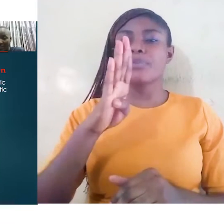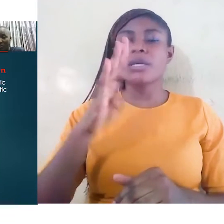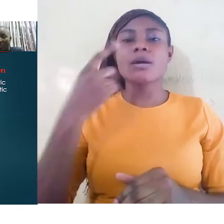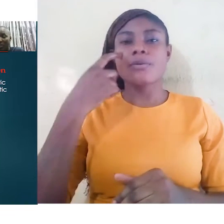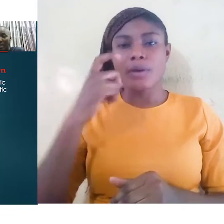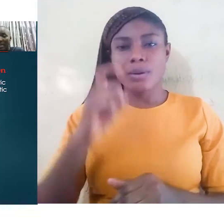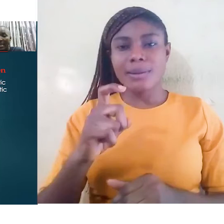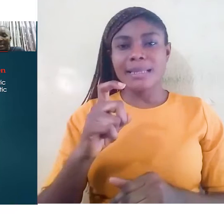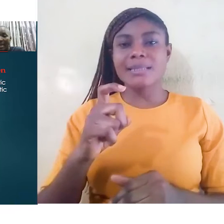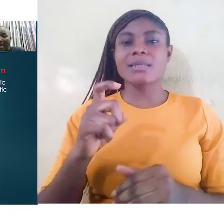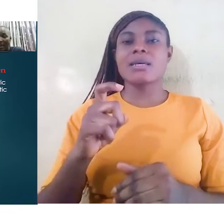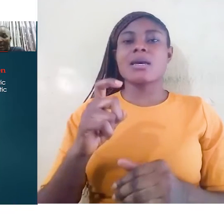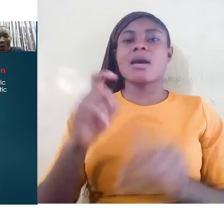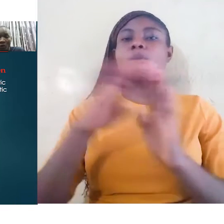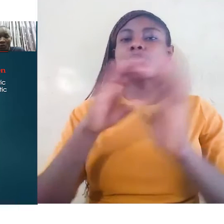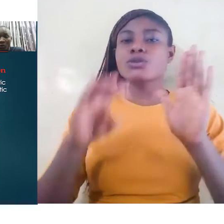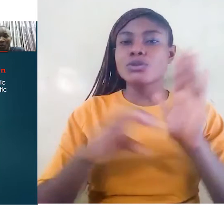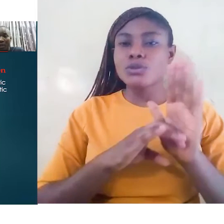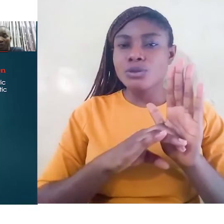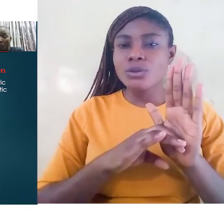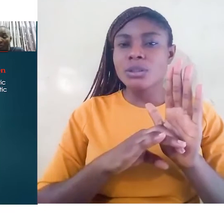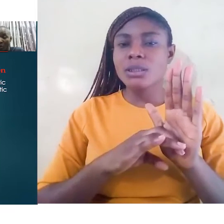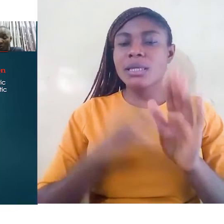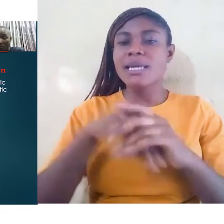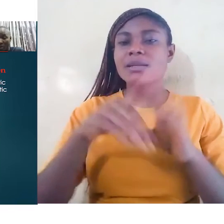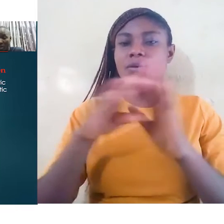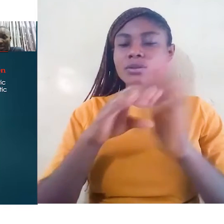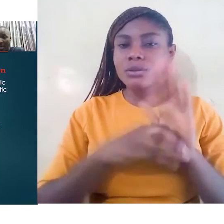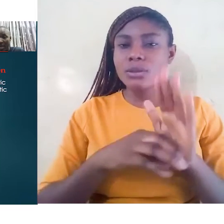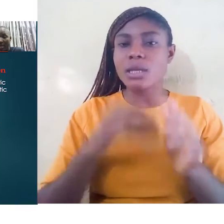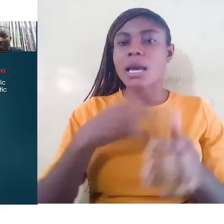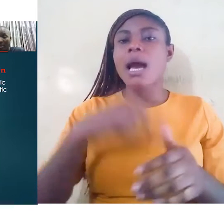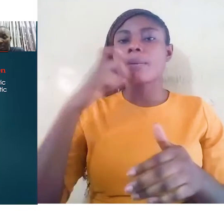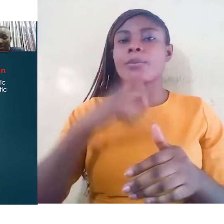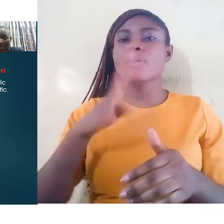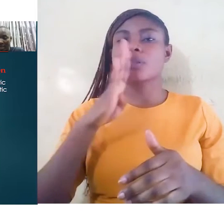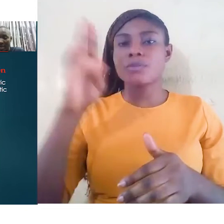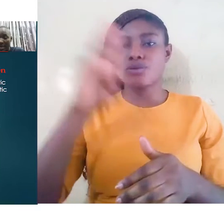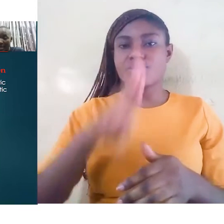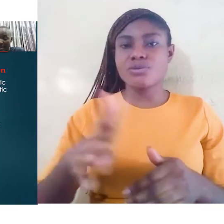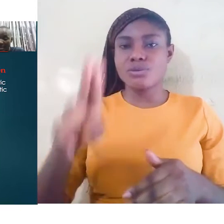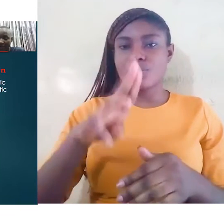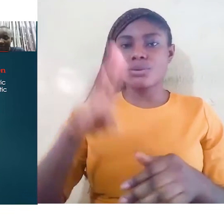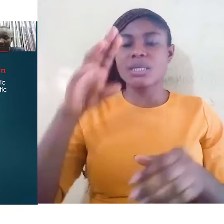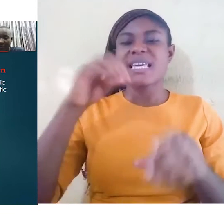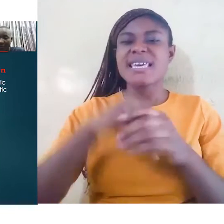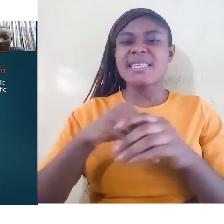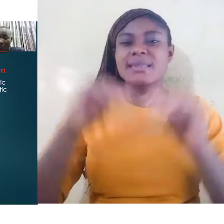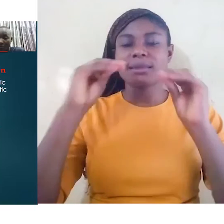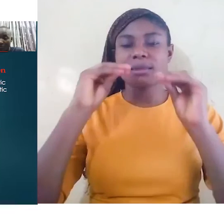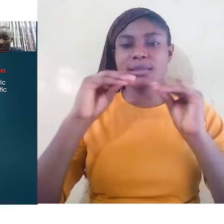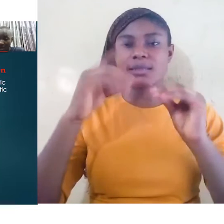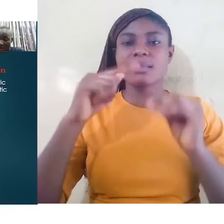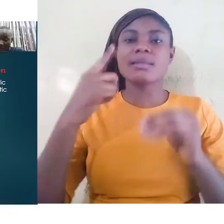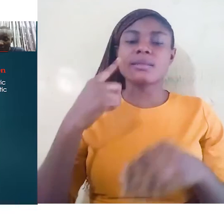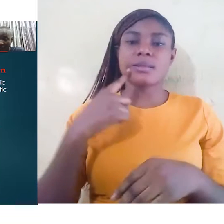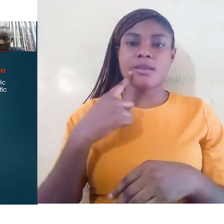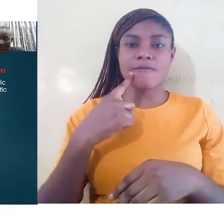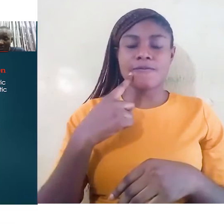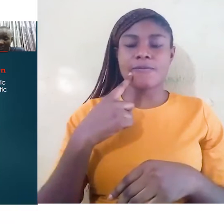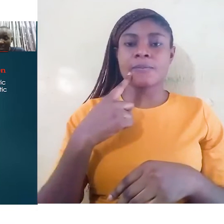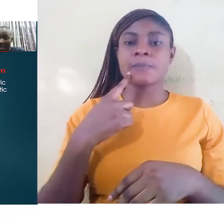recognized constitutionally, and also it should be used in teaching the deaf from